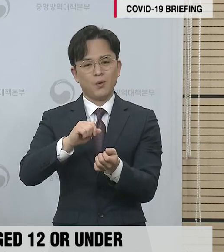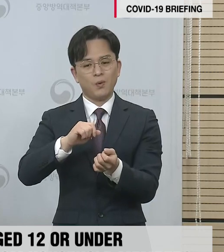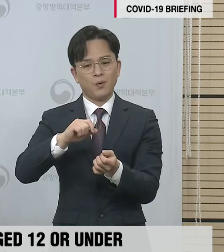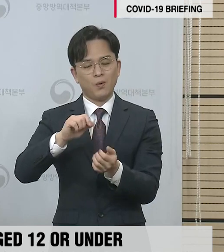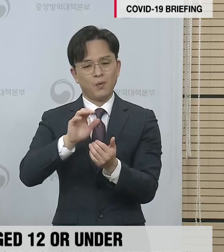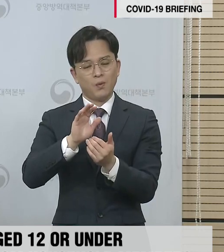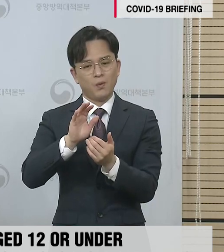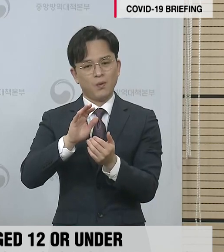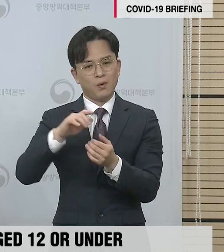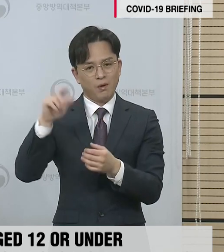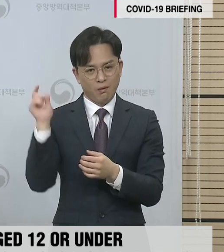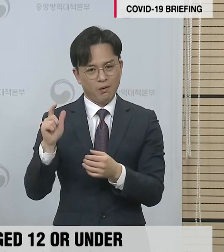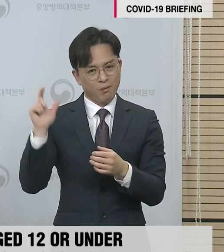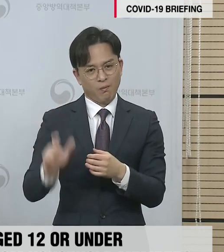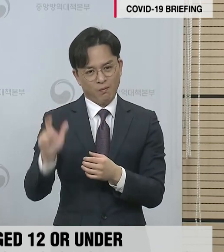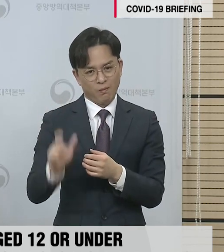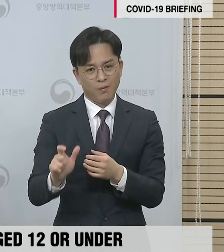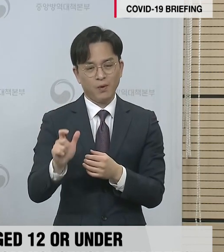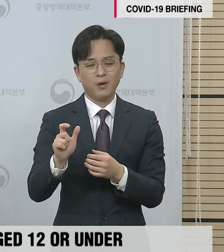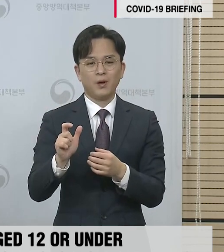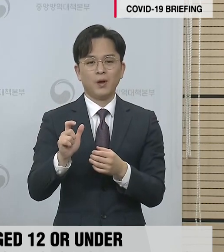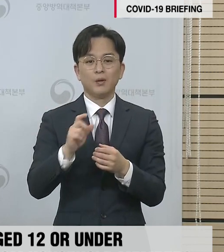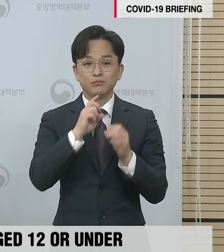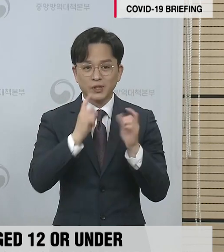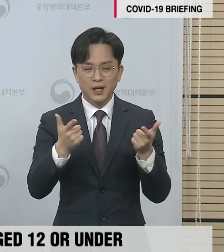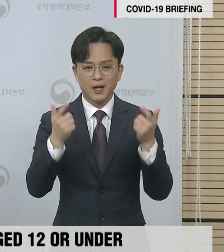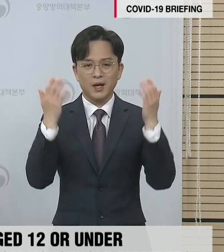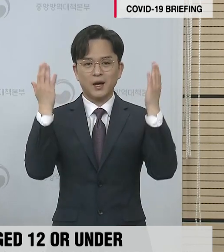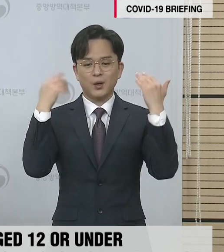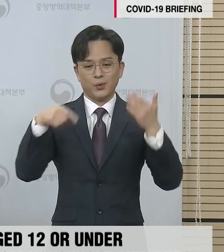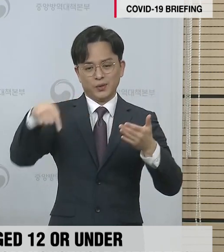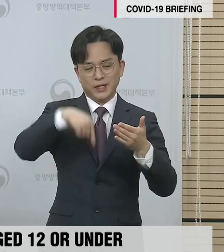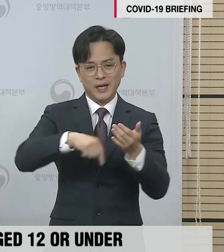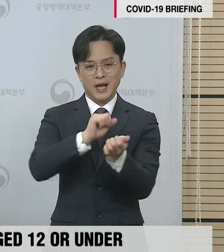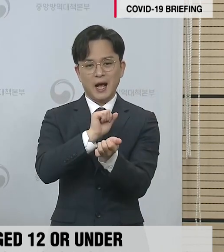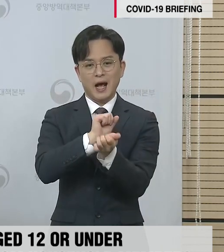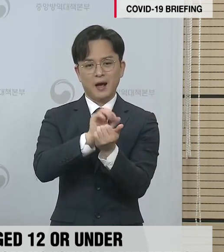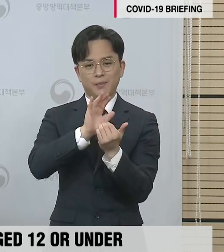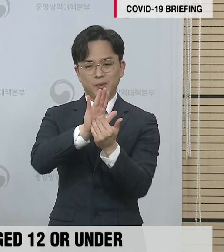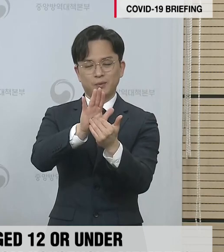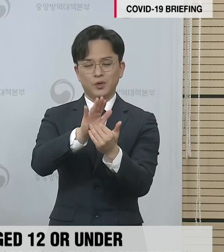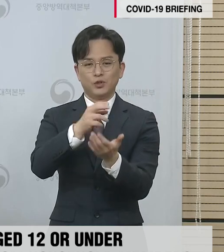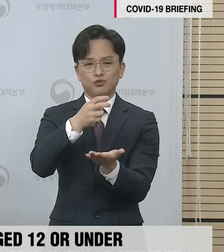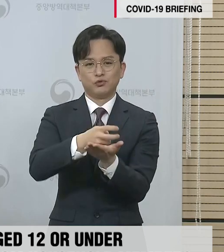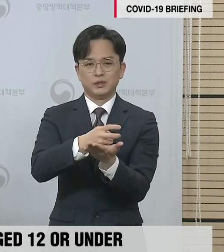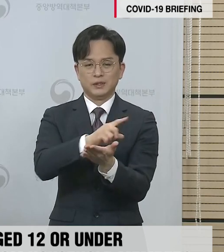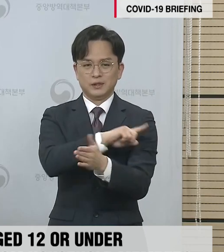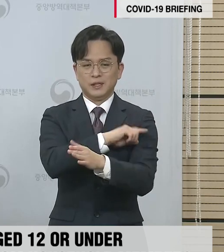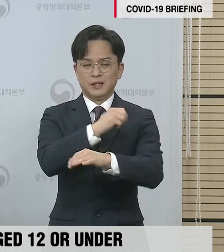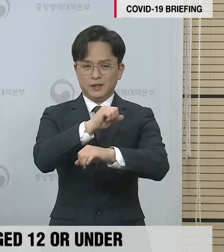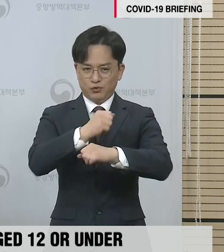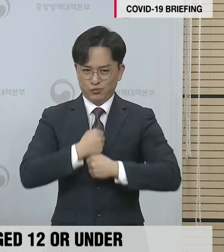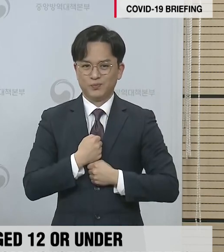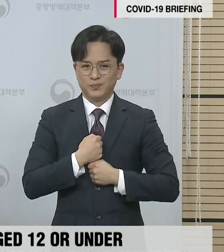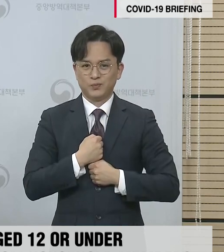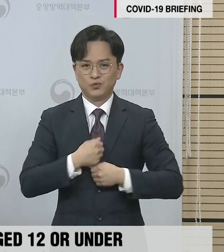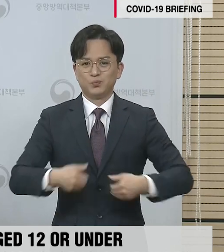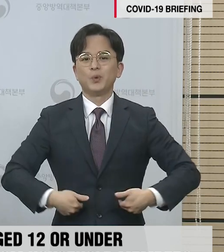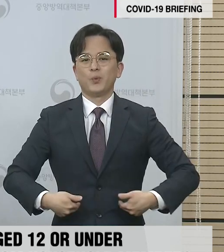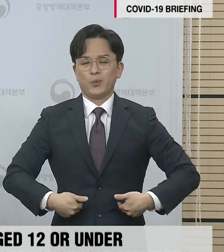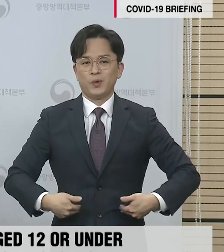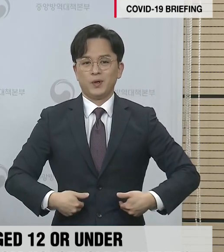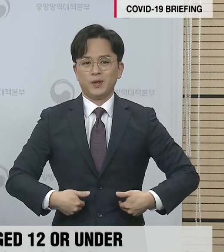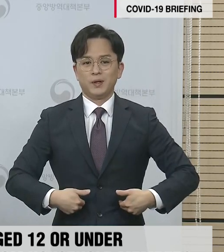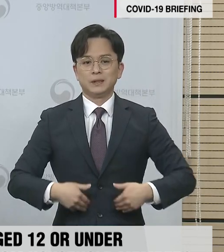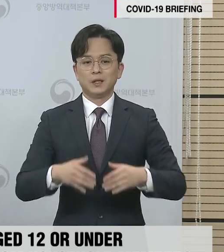the course of carrying out such analysis, we have found many findings, and we still highlight the importance of